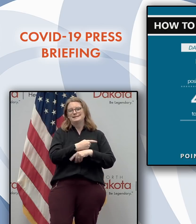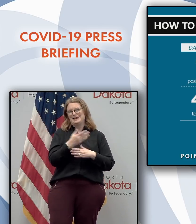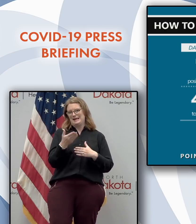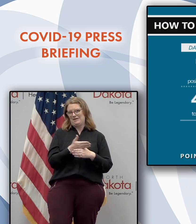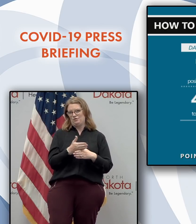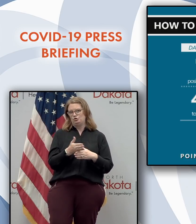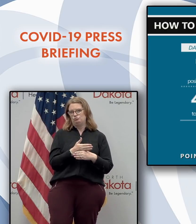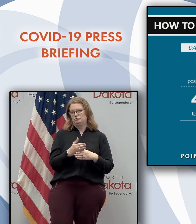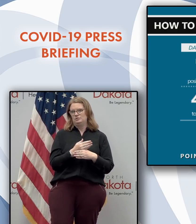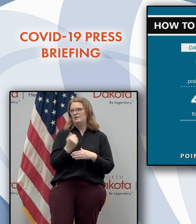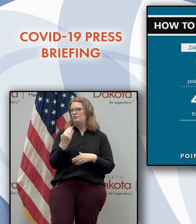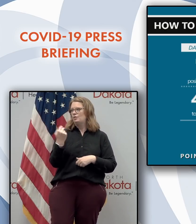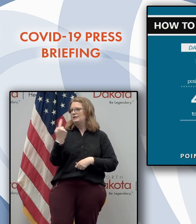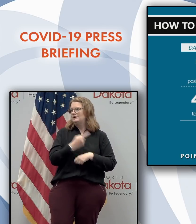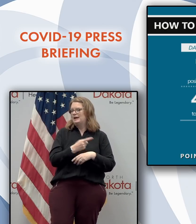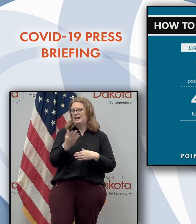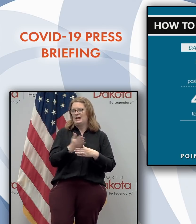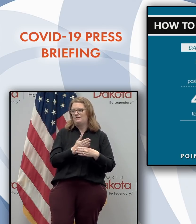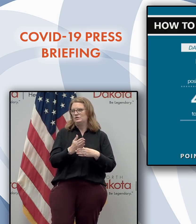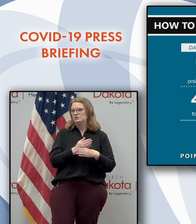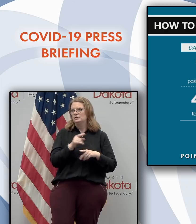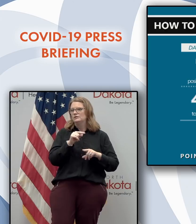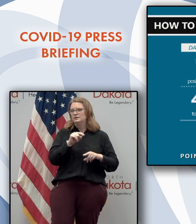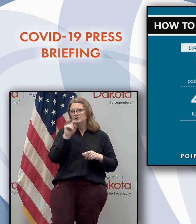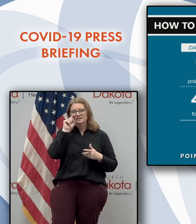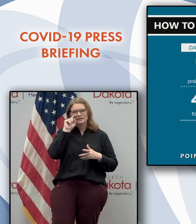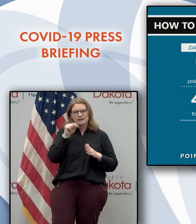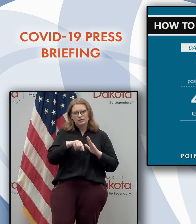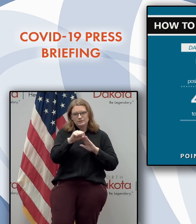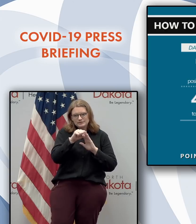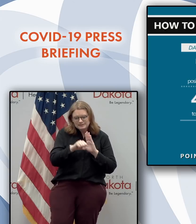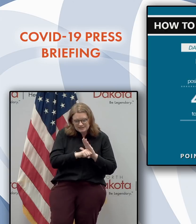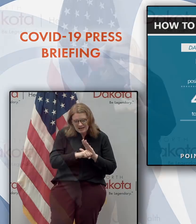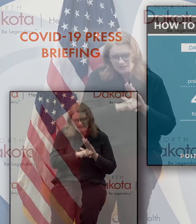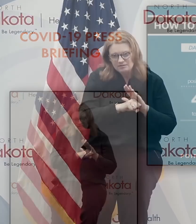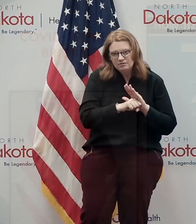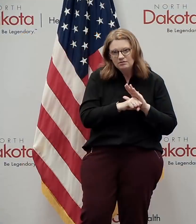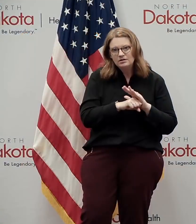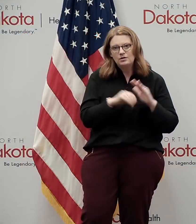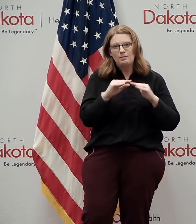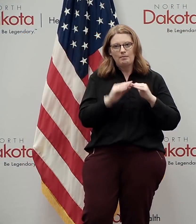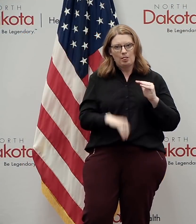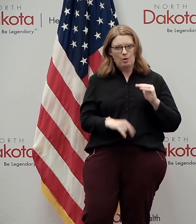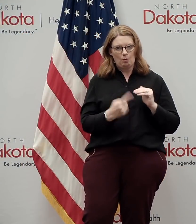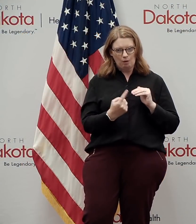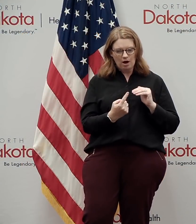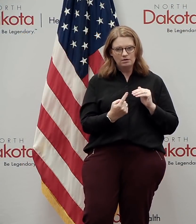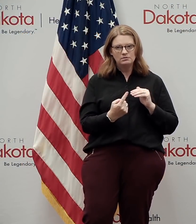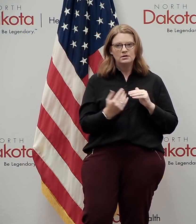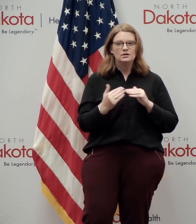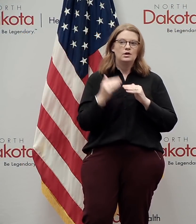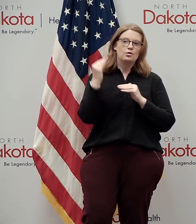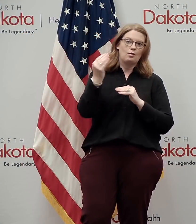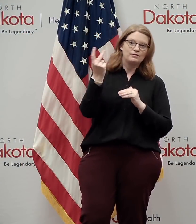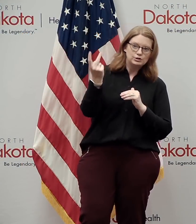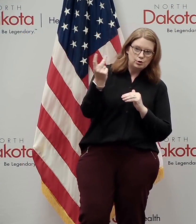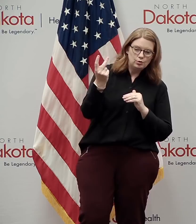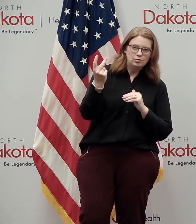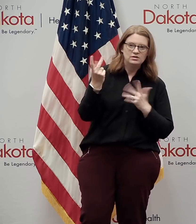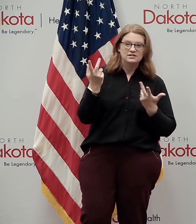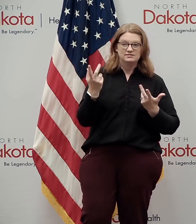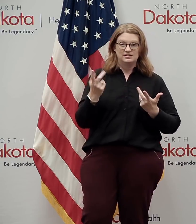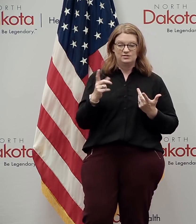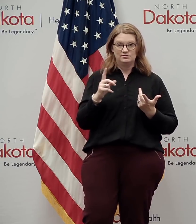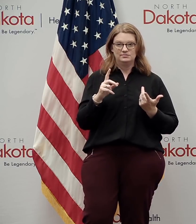that's, as I said, when we've gone from as a state, below 1 to over 2, and we've gone in some of our key